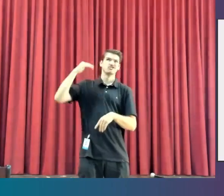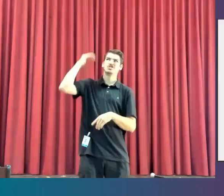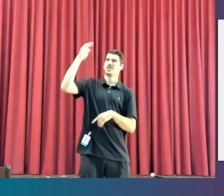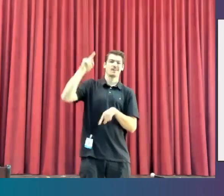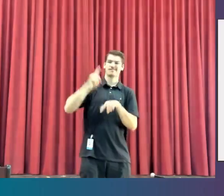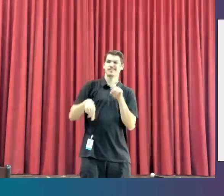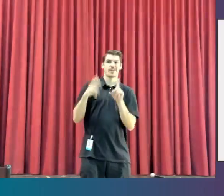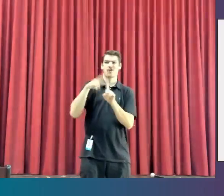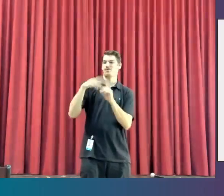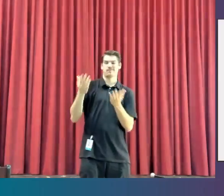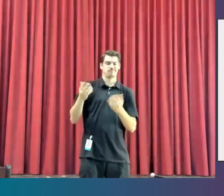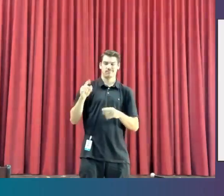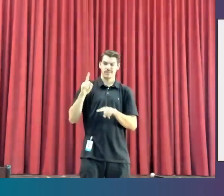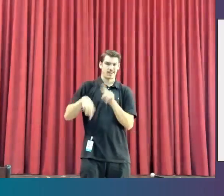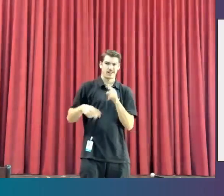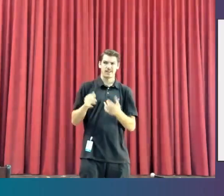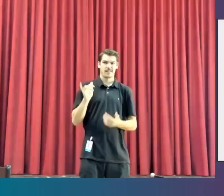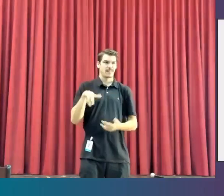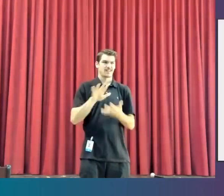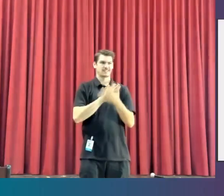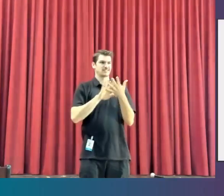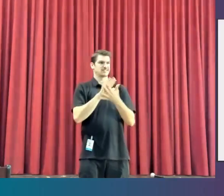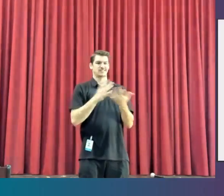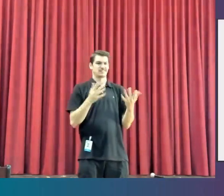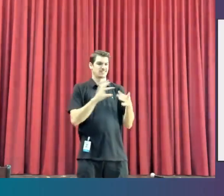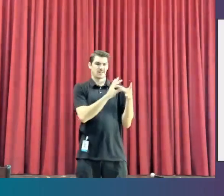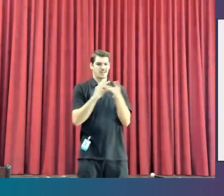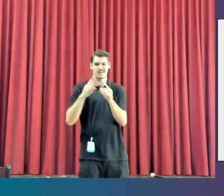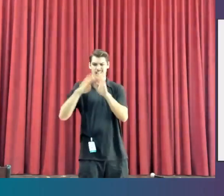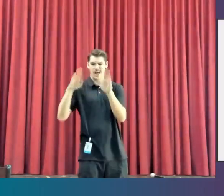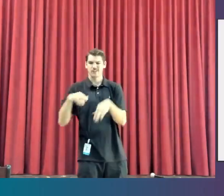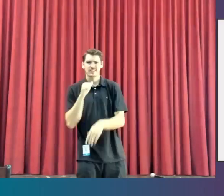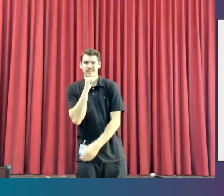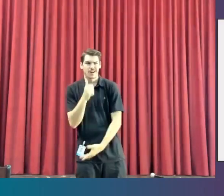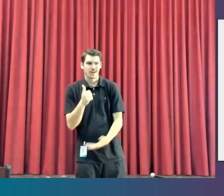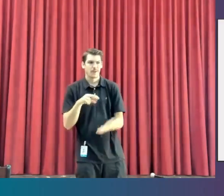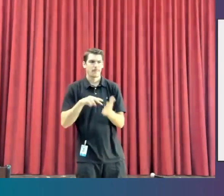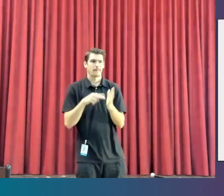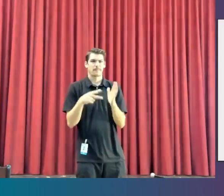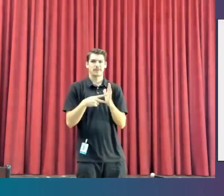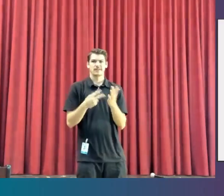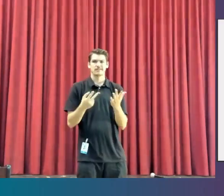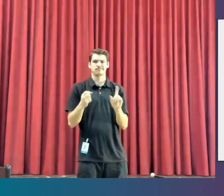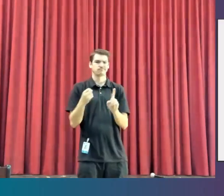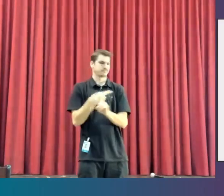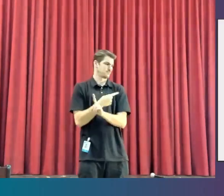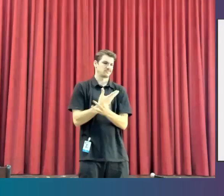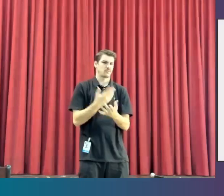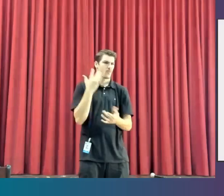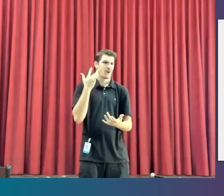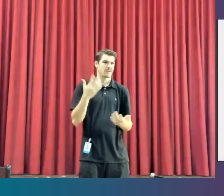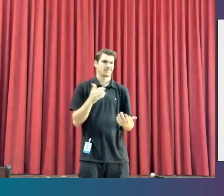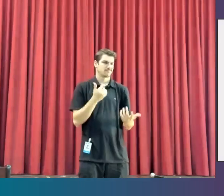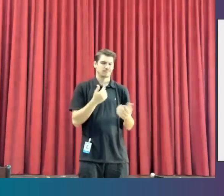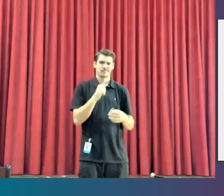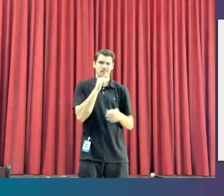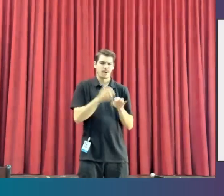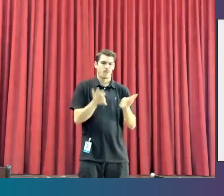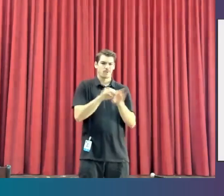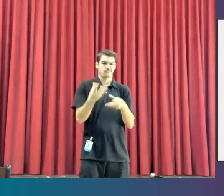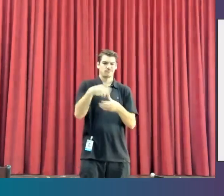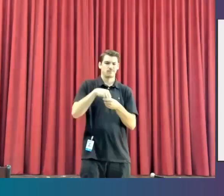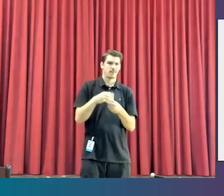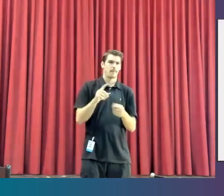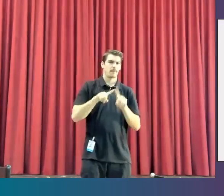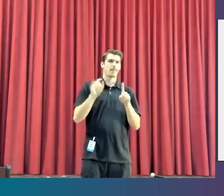an arbitrary physical characteristic, shouldn't be taken into consideration, and therefore